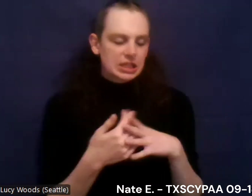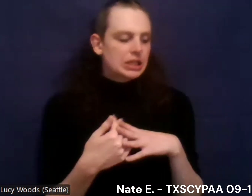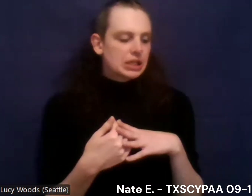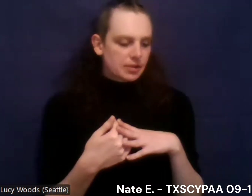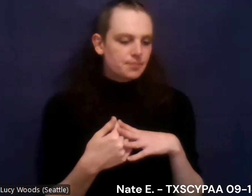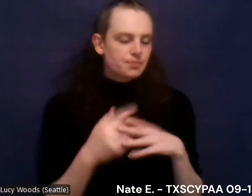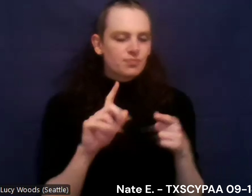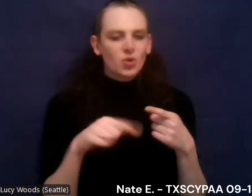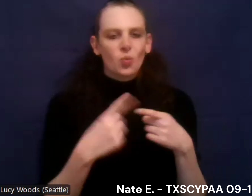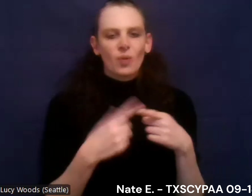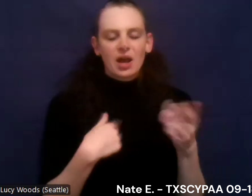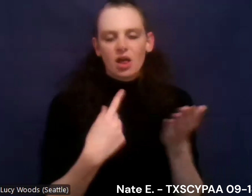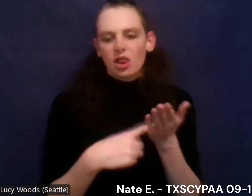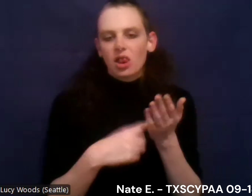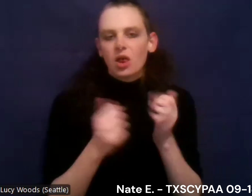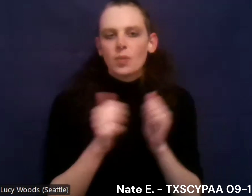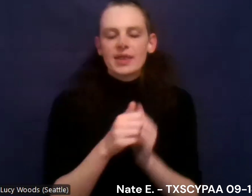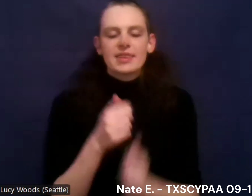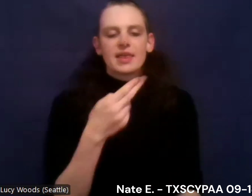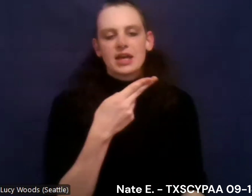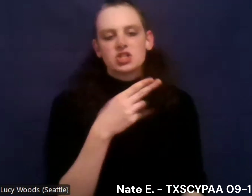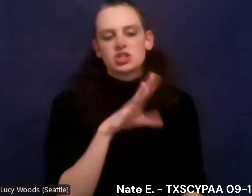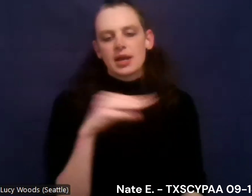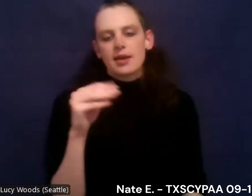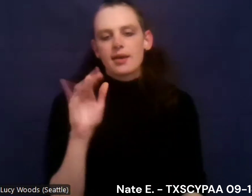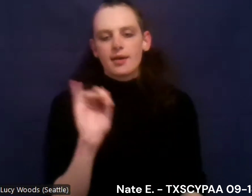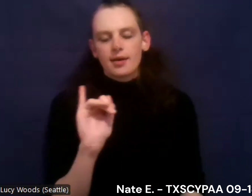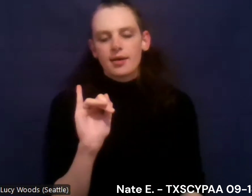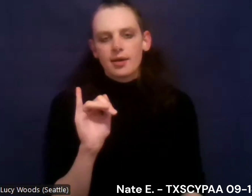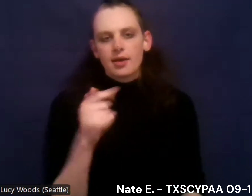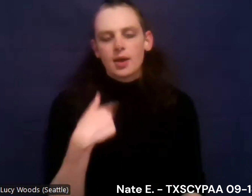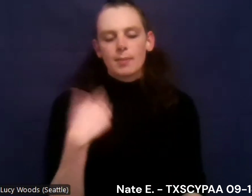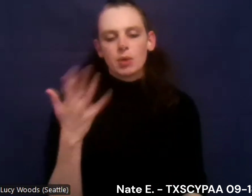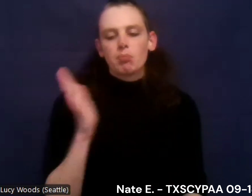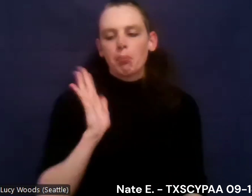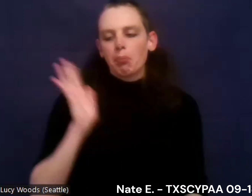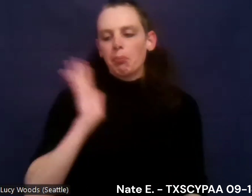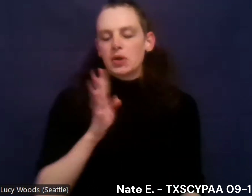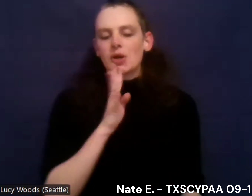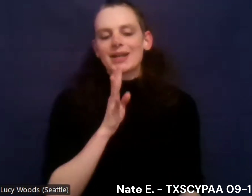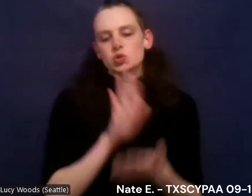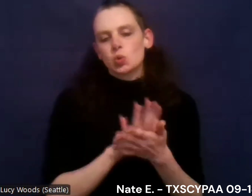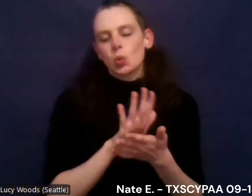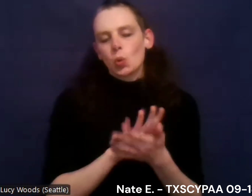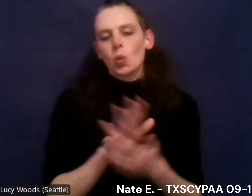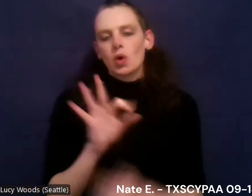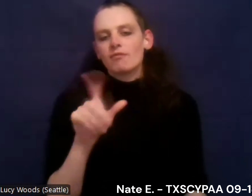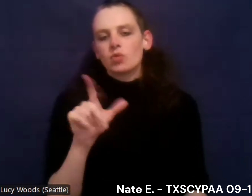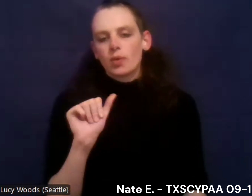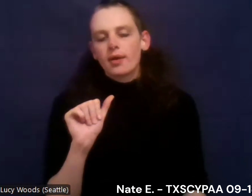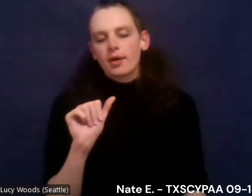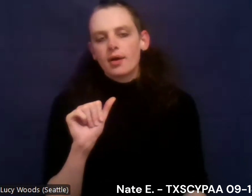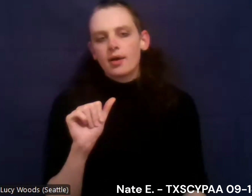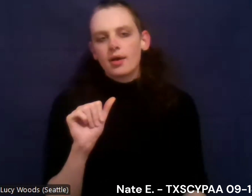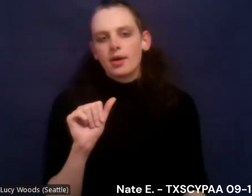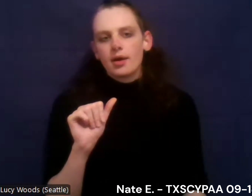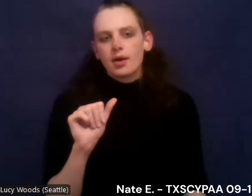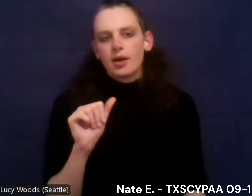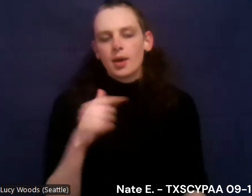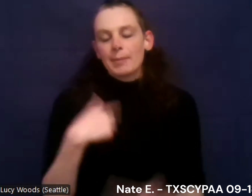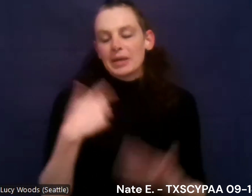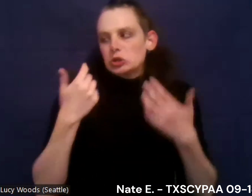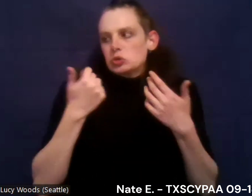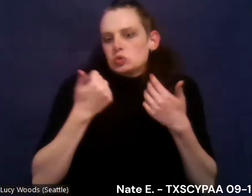I do a H&I when I talk to young kids, and I used to speak in schools around Florida, and like one of the things I tried to like explain that I think is